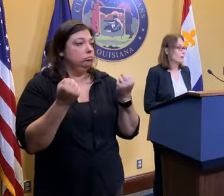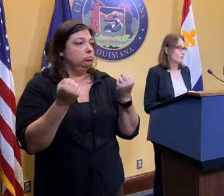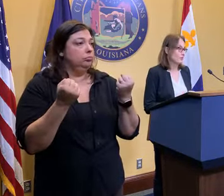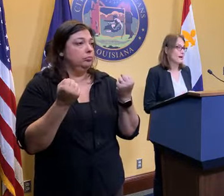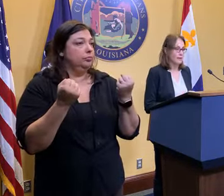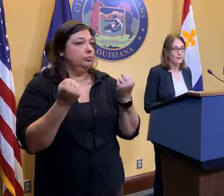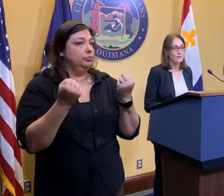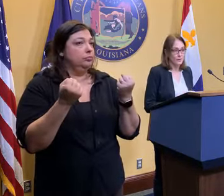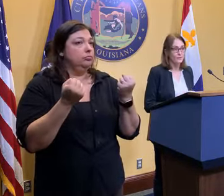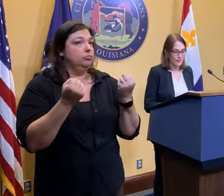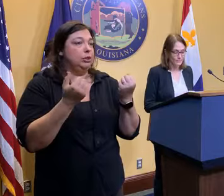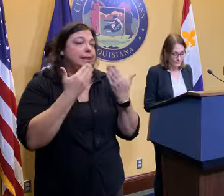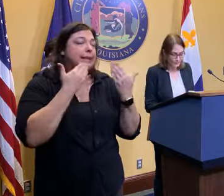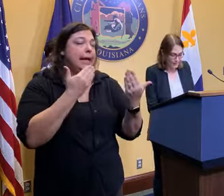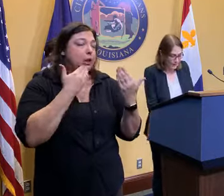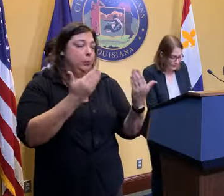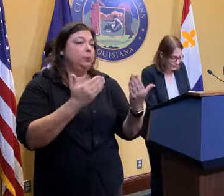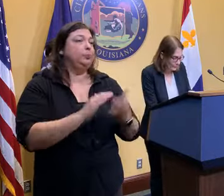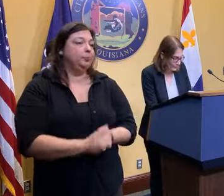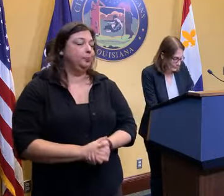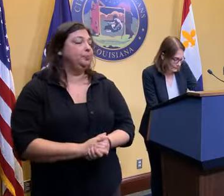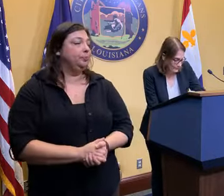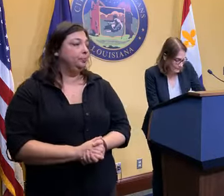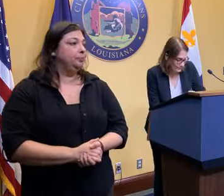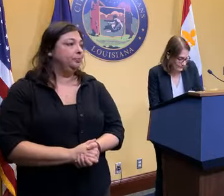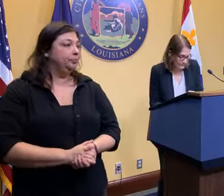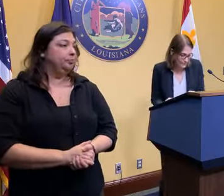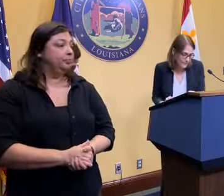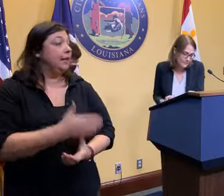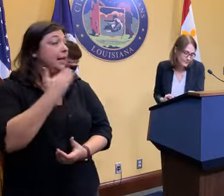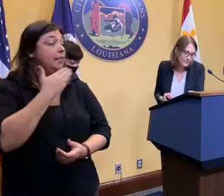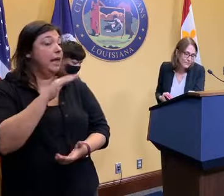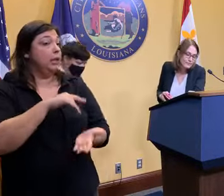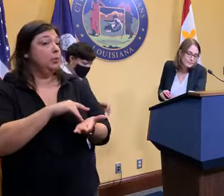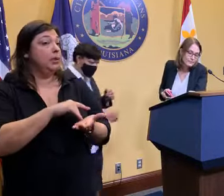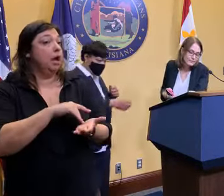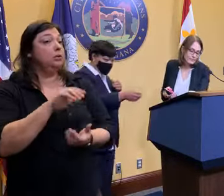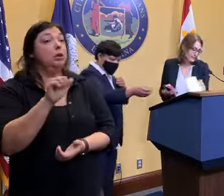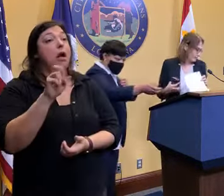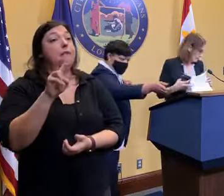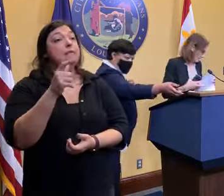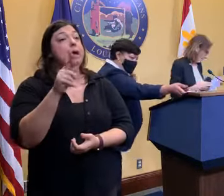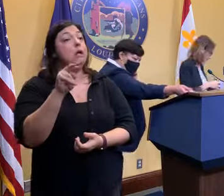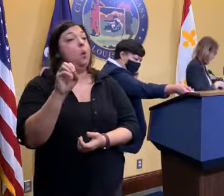wanna offer my thanks for all of that. Thank you. Thank you, Dr. Vegno.